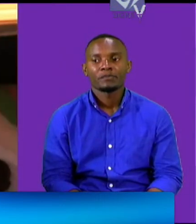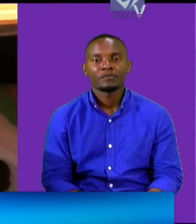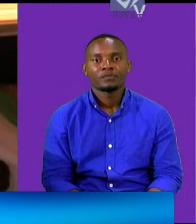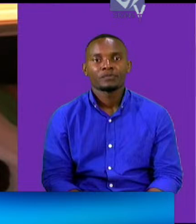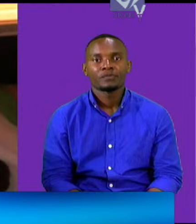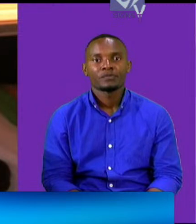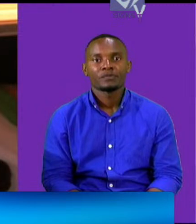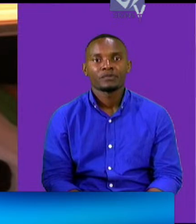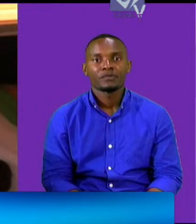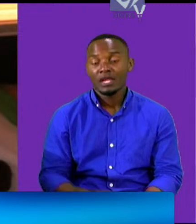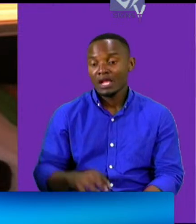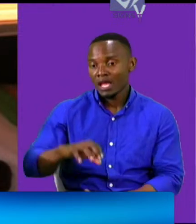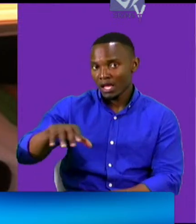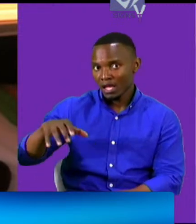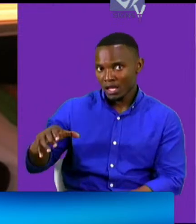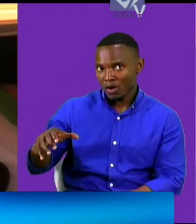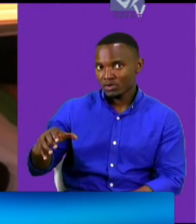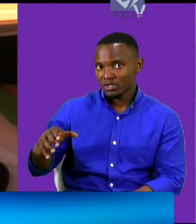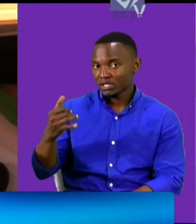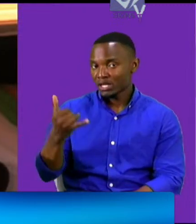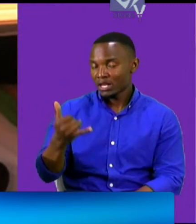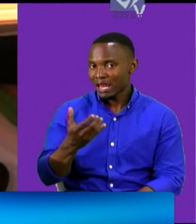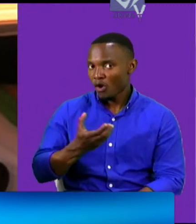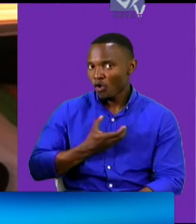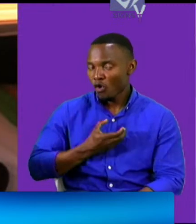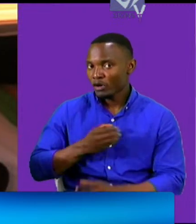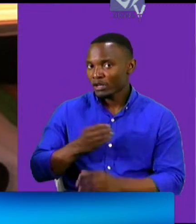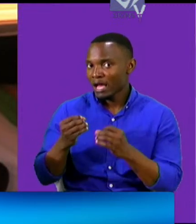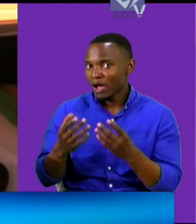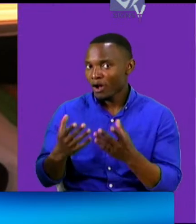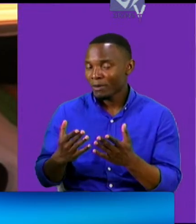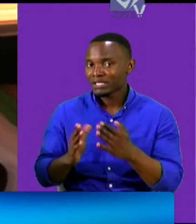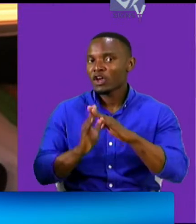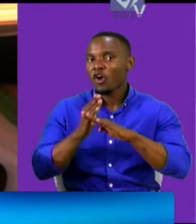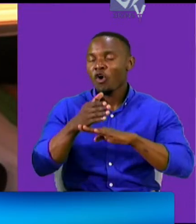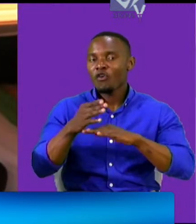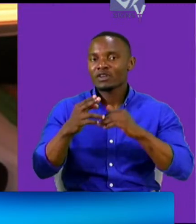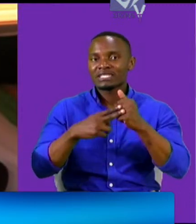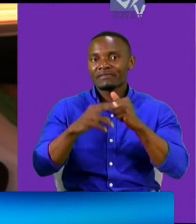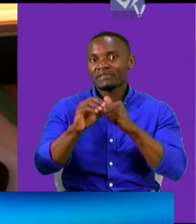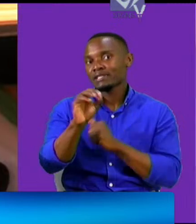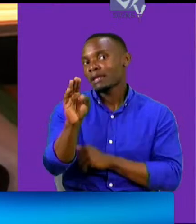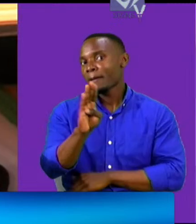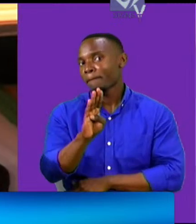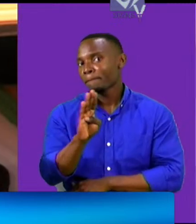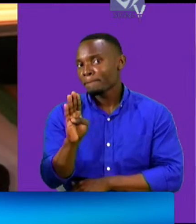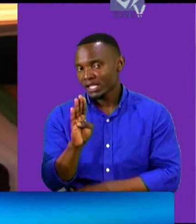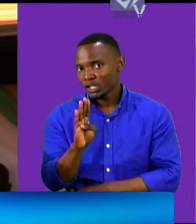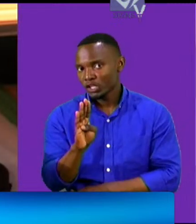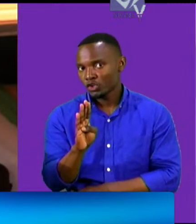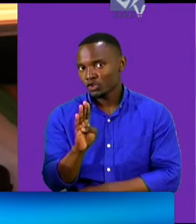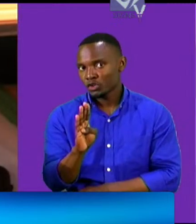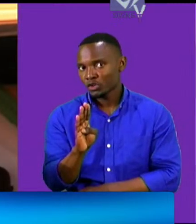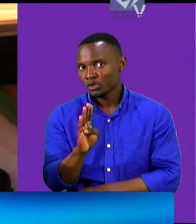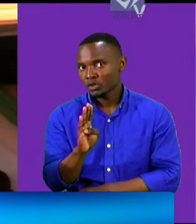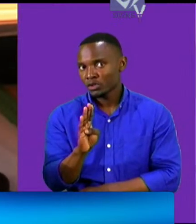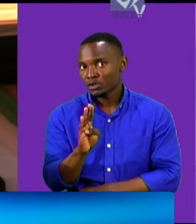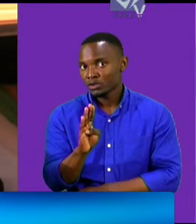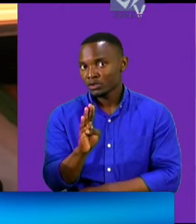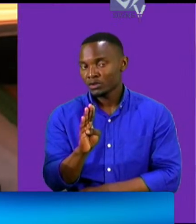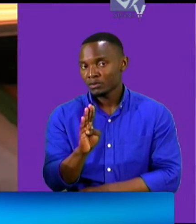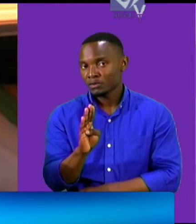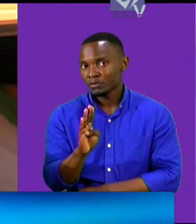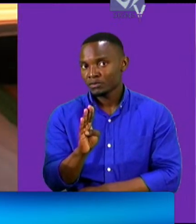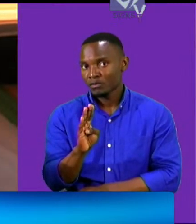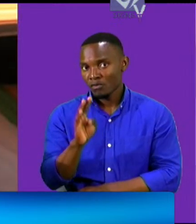Counties are now owed over 70 billion Kenya shillings being disbursement for